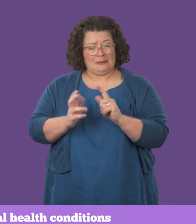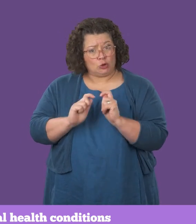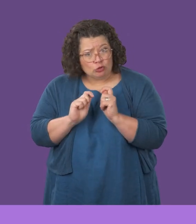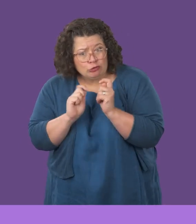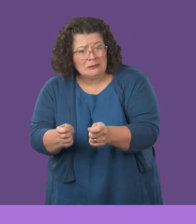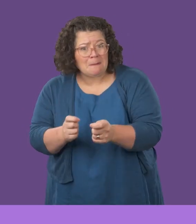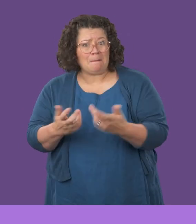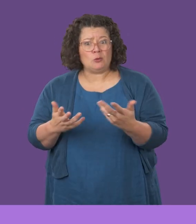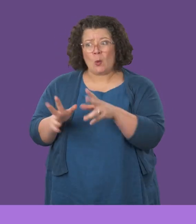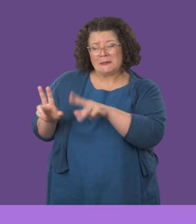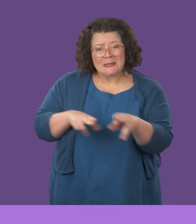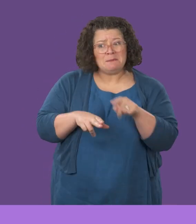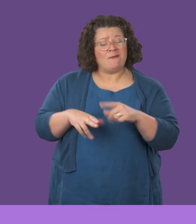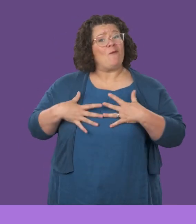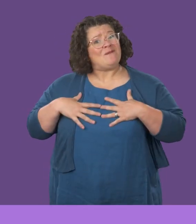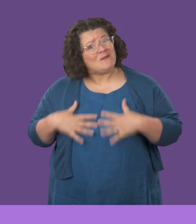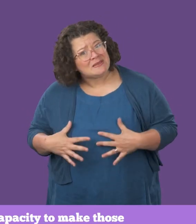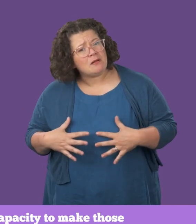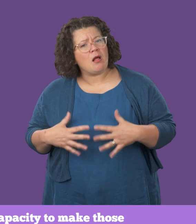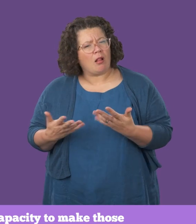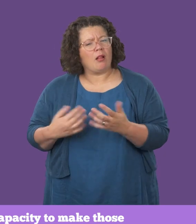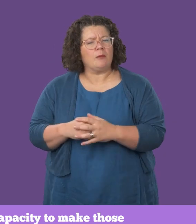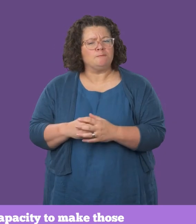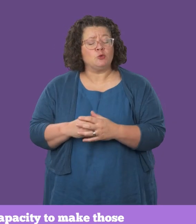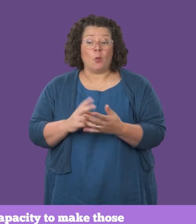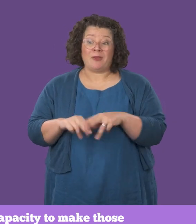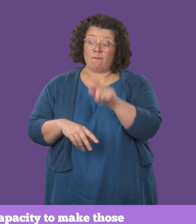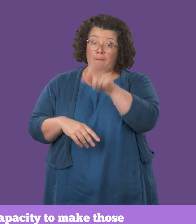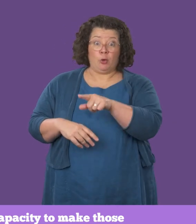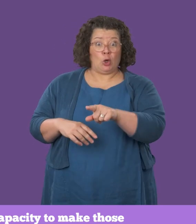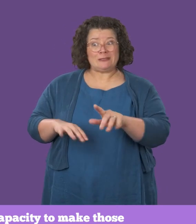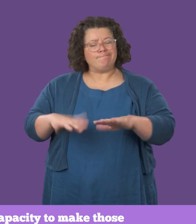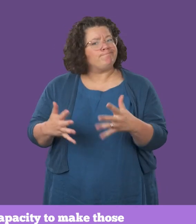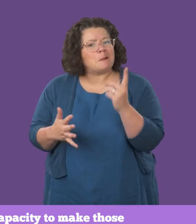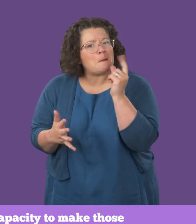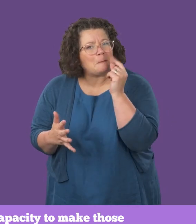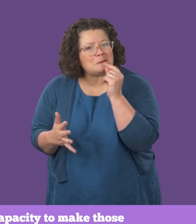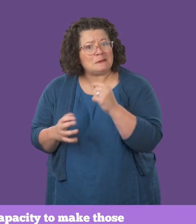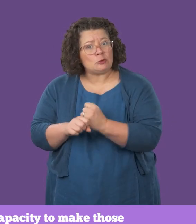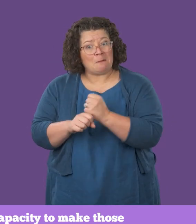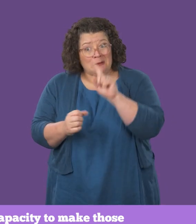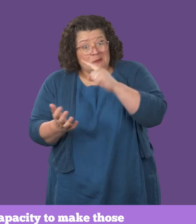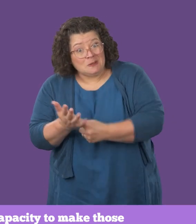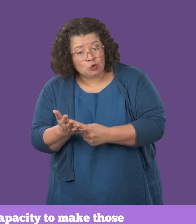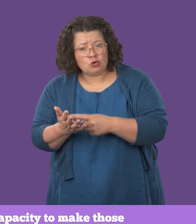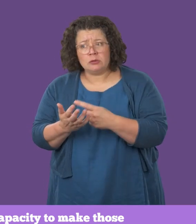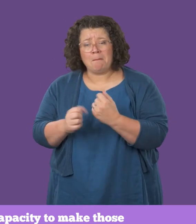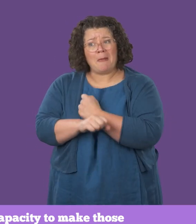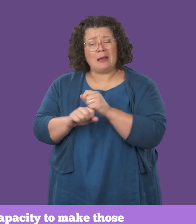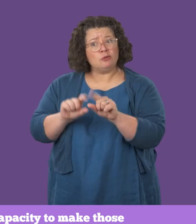or assessments for those difficulties. Now, if the person lacks capacity to make those decisions and make choices about,